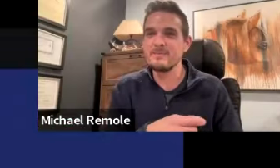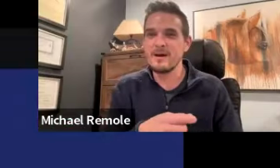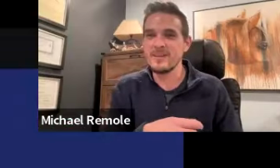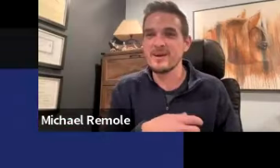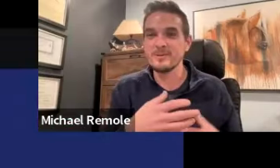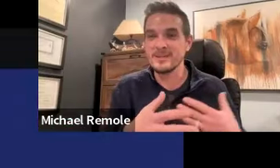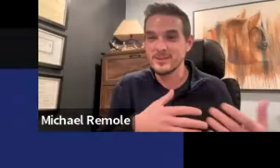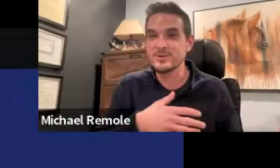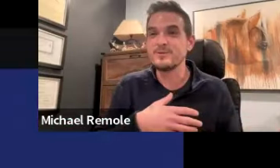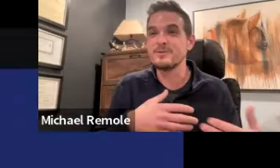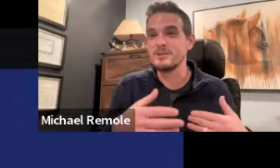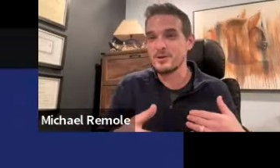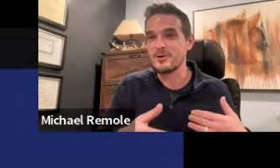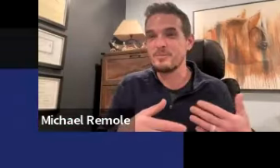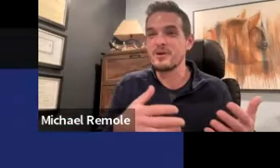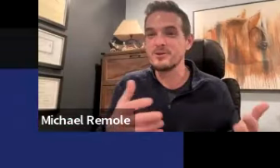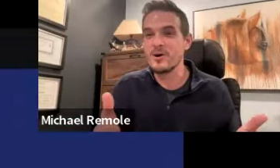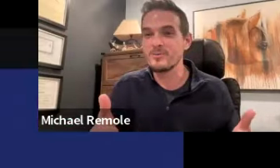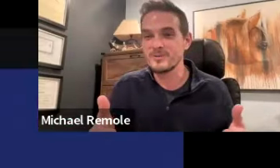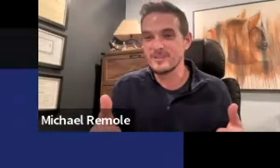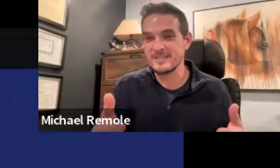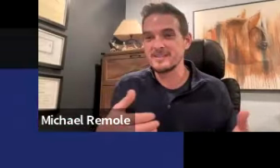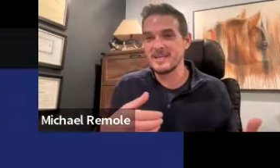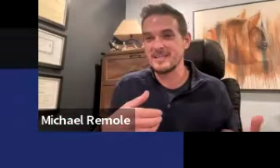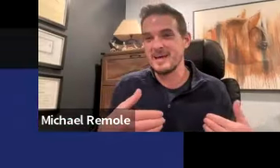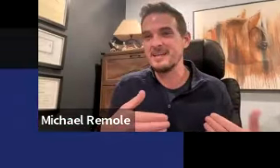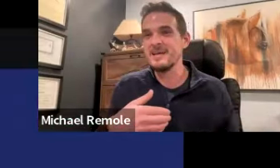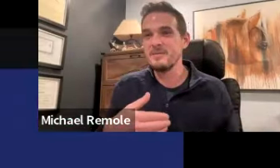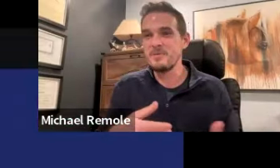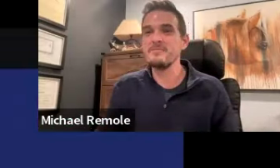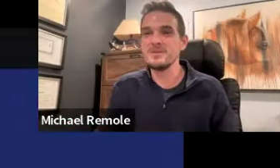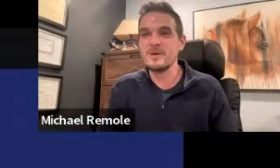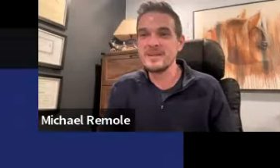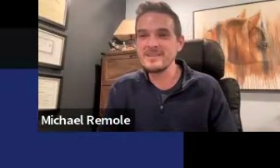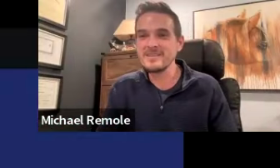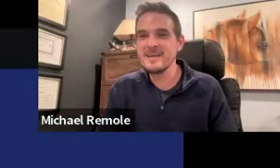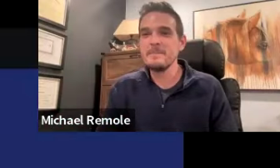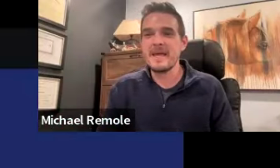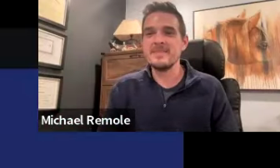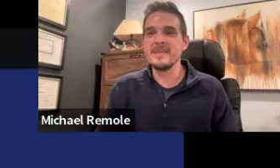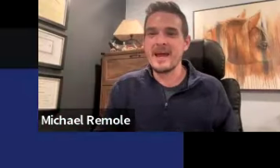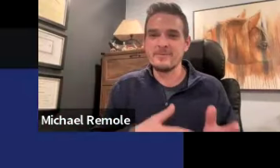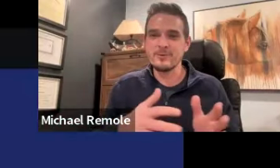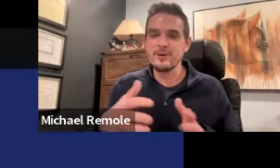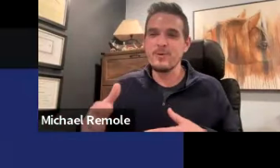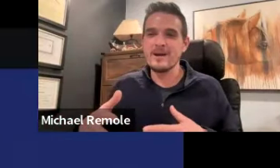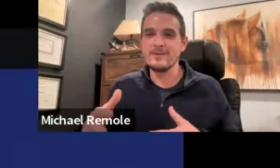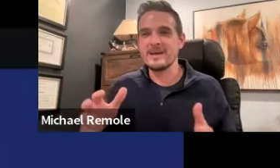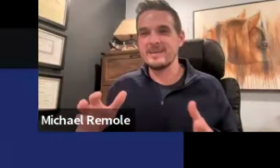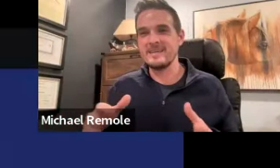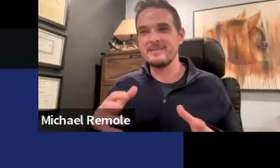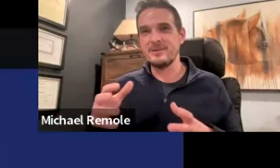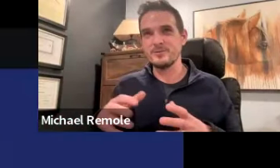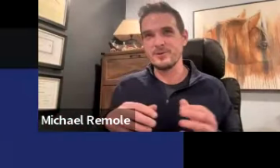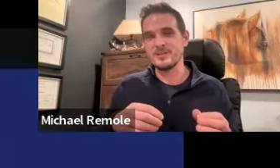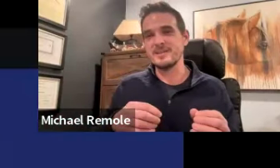this game of like almost like the serve and return, but our dog was facilitating that bit between us. And then after a little while